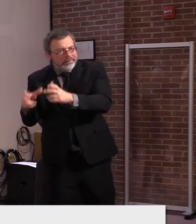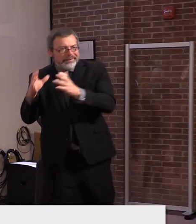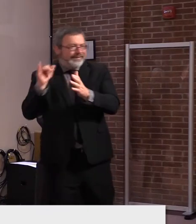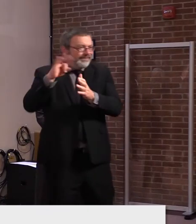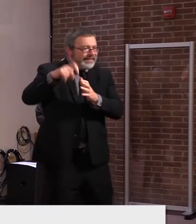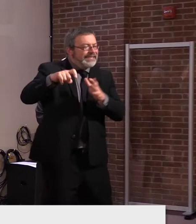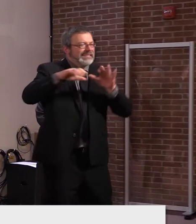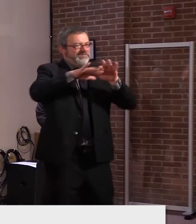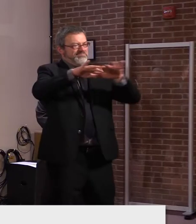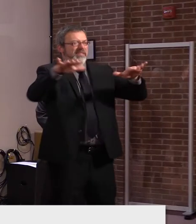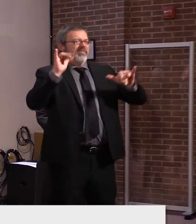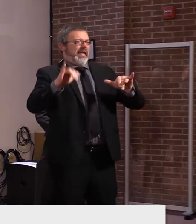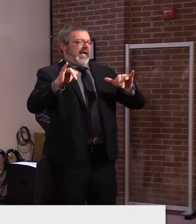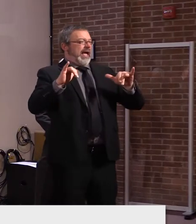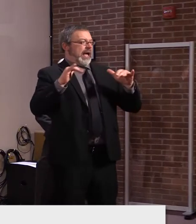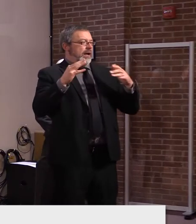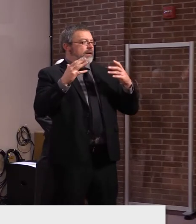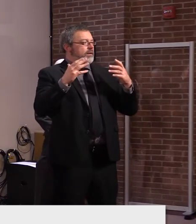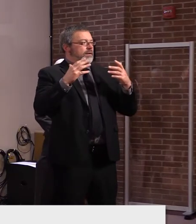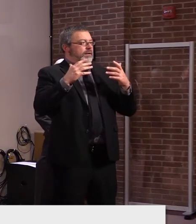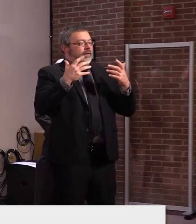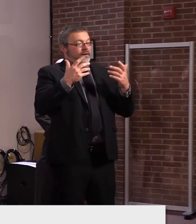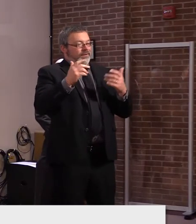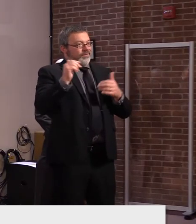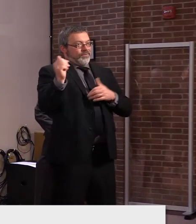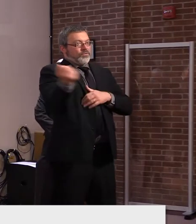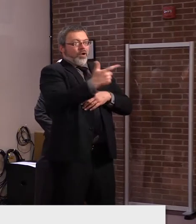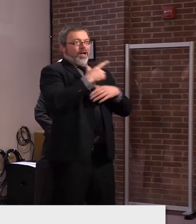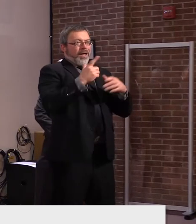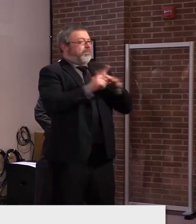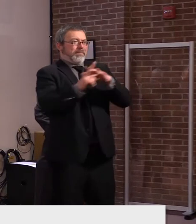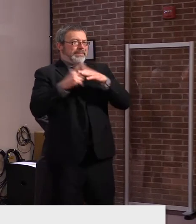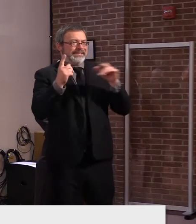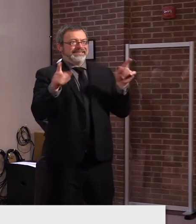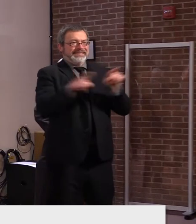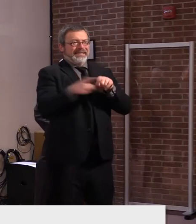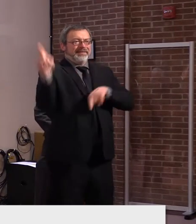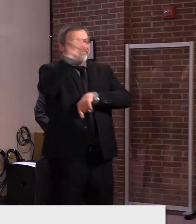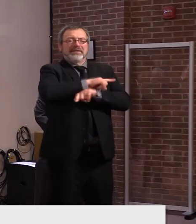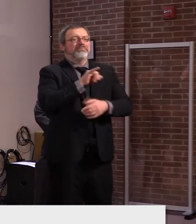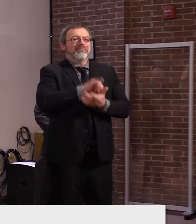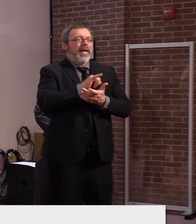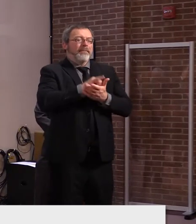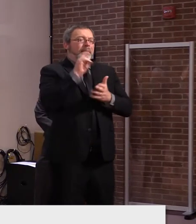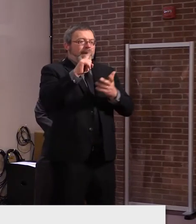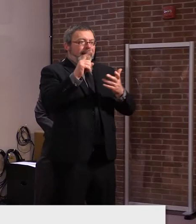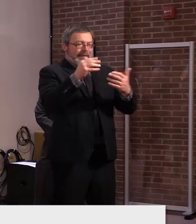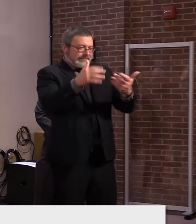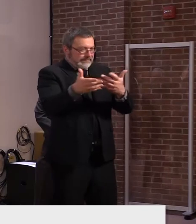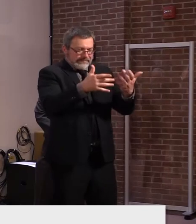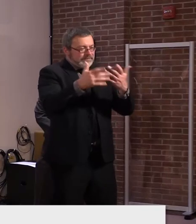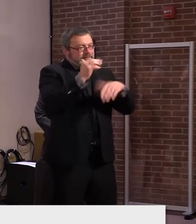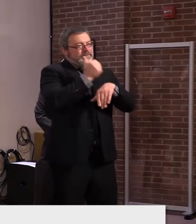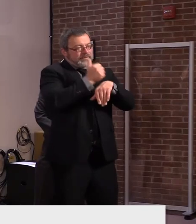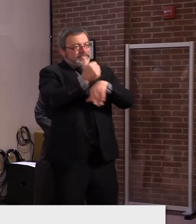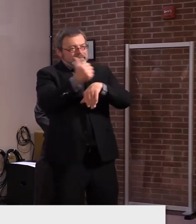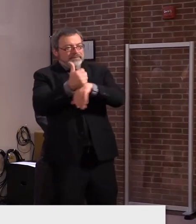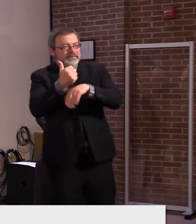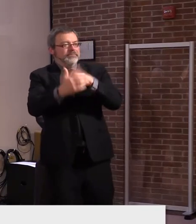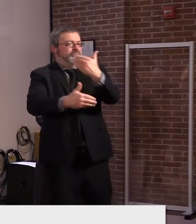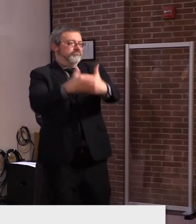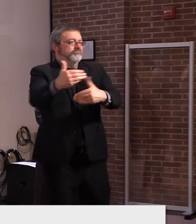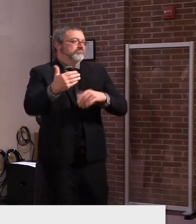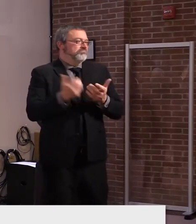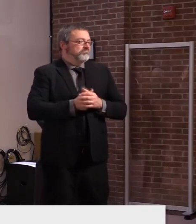and where to put the effort. As I sort of portrayed in the last couple of press conferences, I think ultimately these become sort of